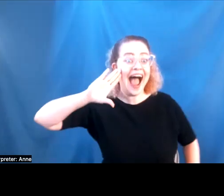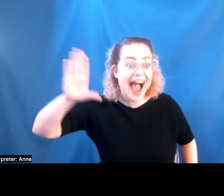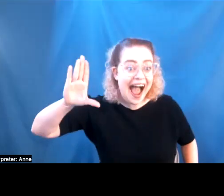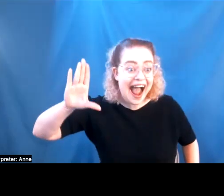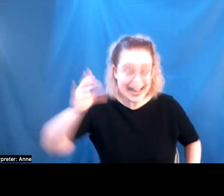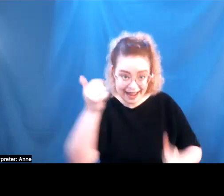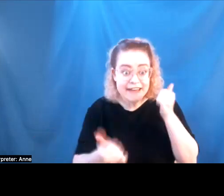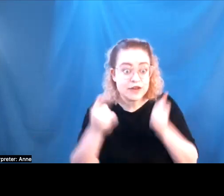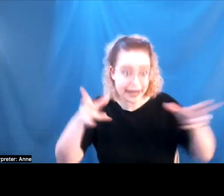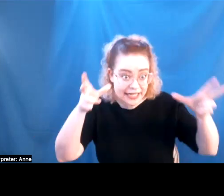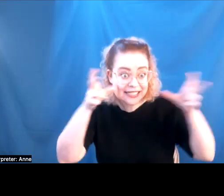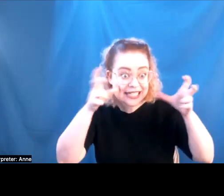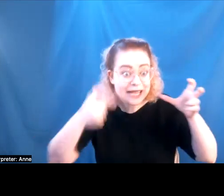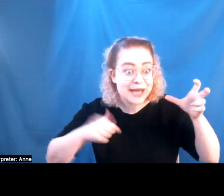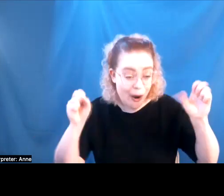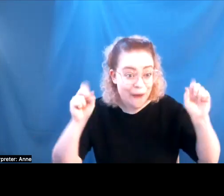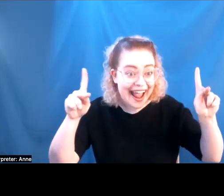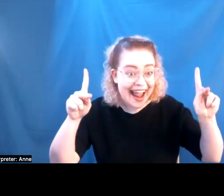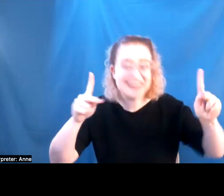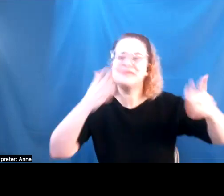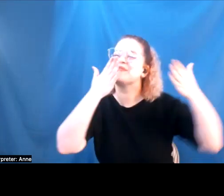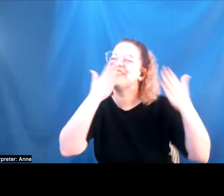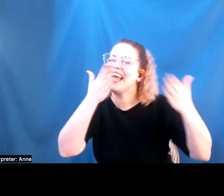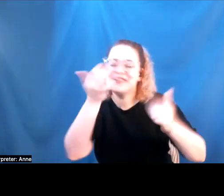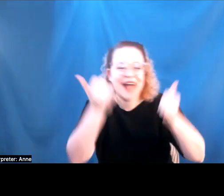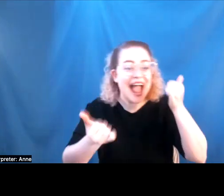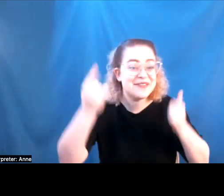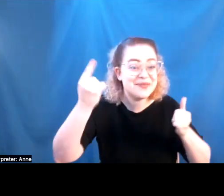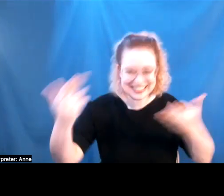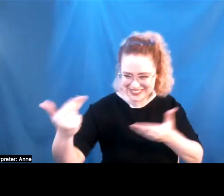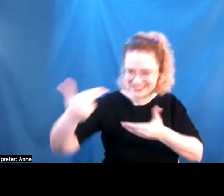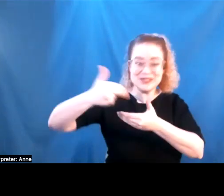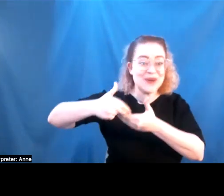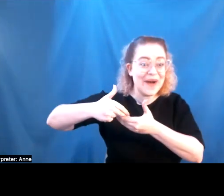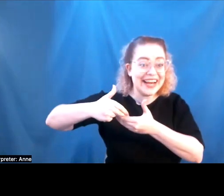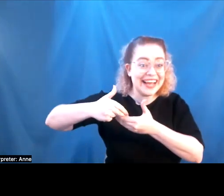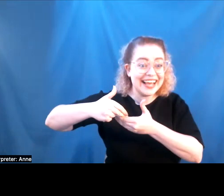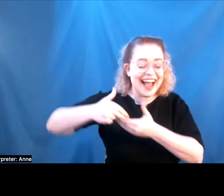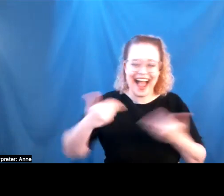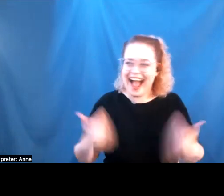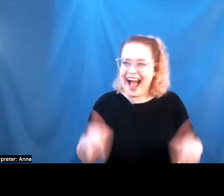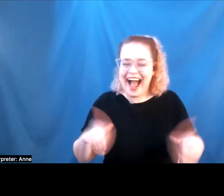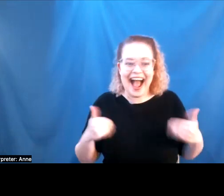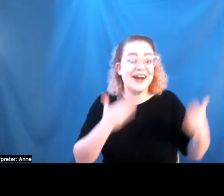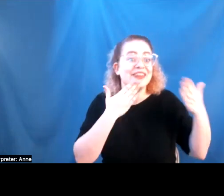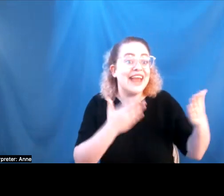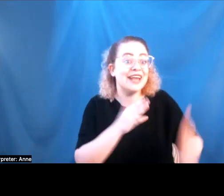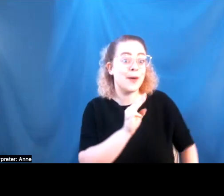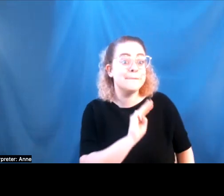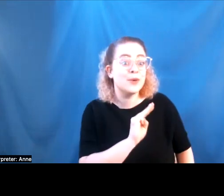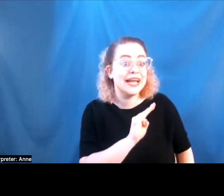excited to see everyone today. Thank you so much for tuning in and joining us. Thank you, Maria, for